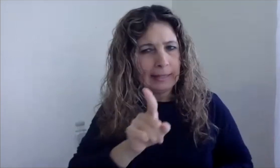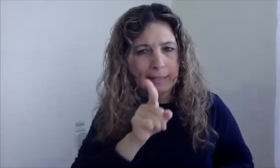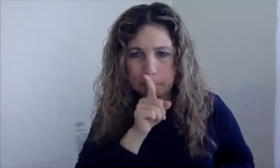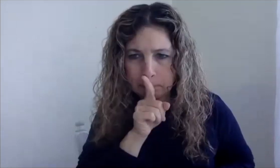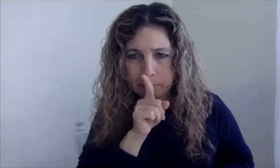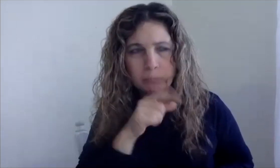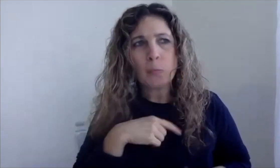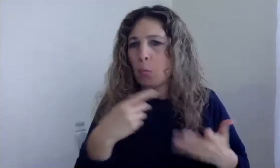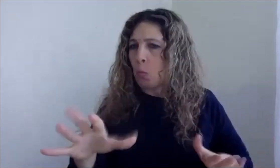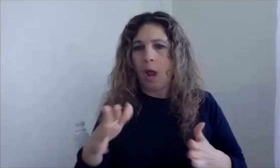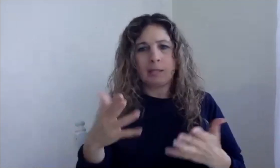I'm referred back to Chris Otto.